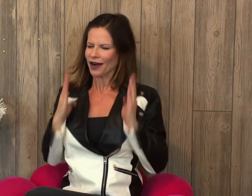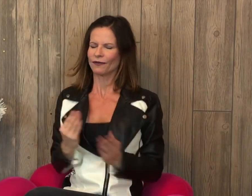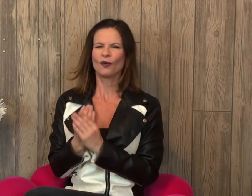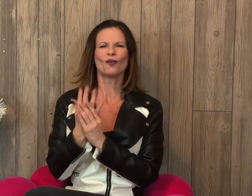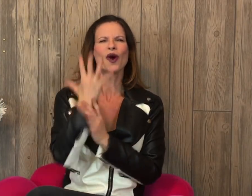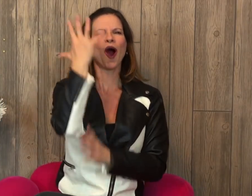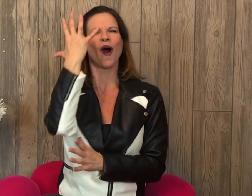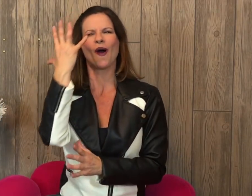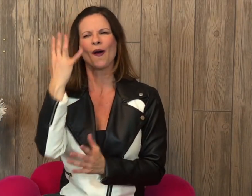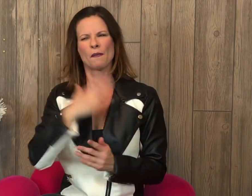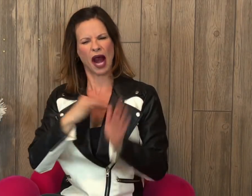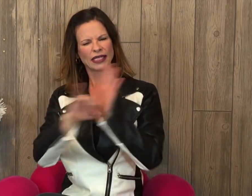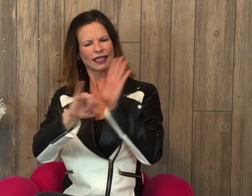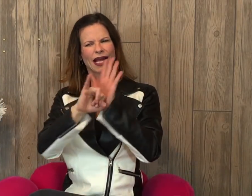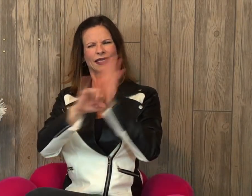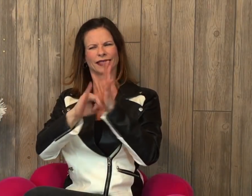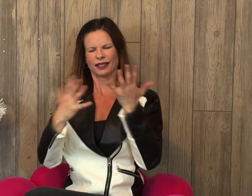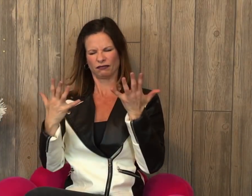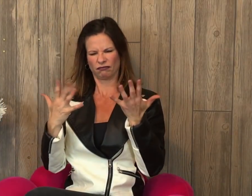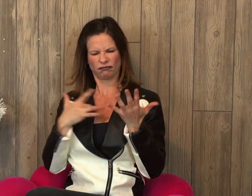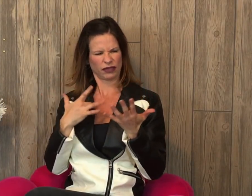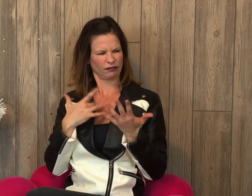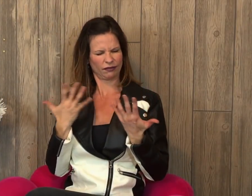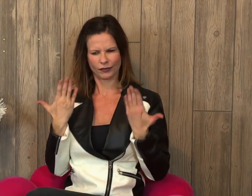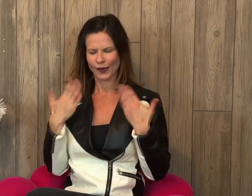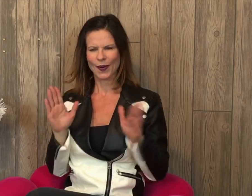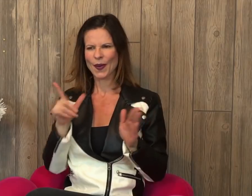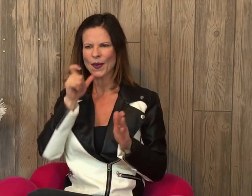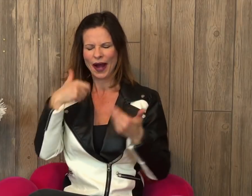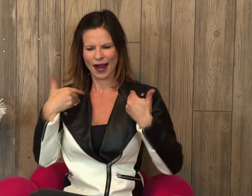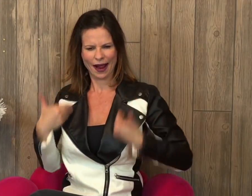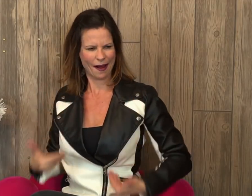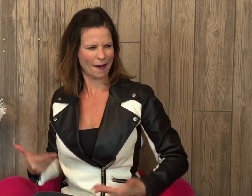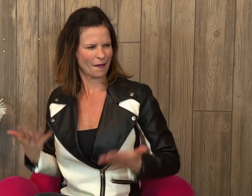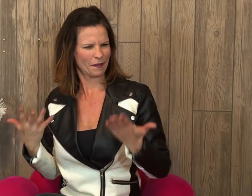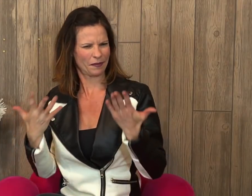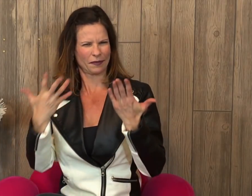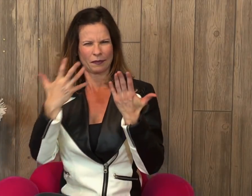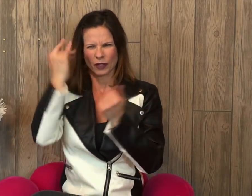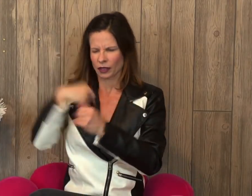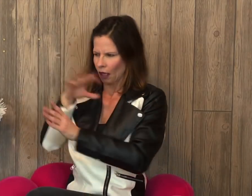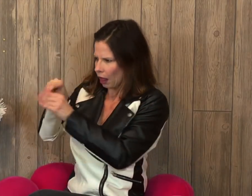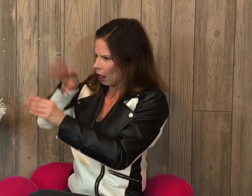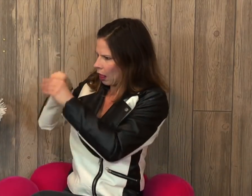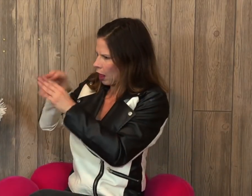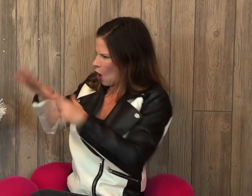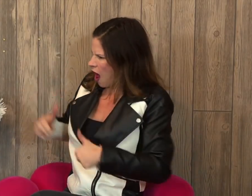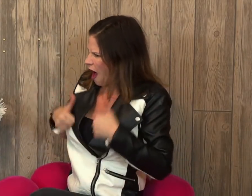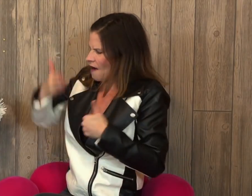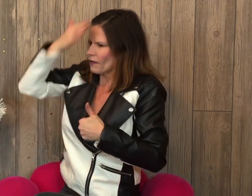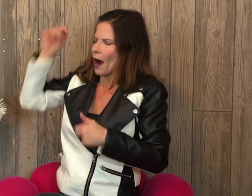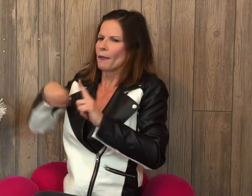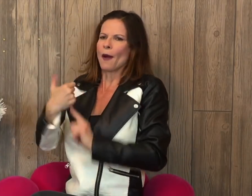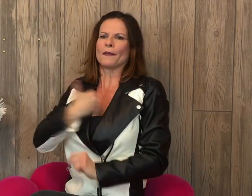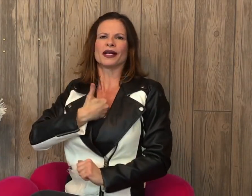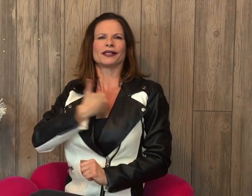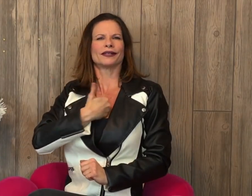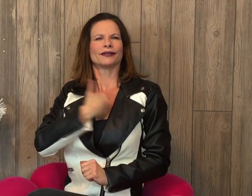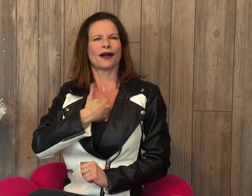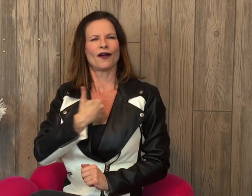me time for me to grow as a person? Many feel like they don't know who they are anymore. Sometimes couples get so wrapped up in